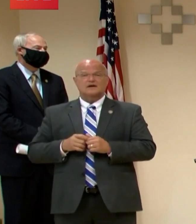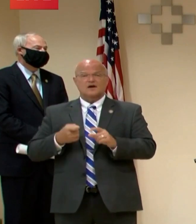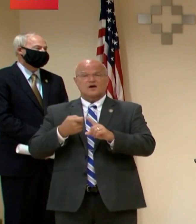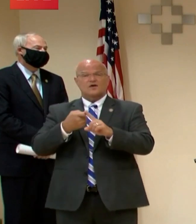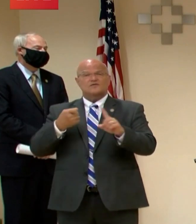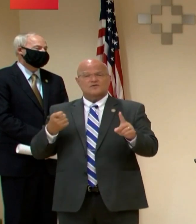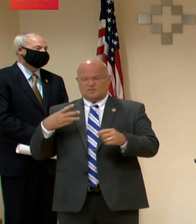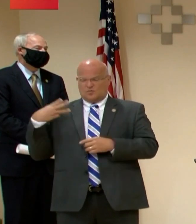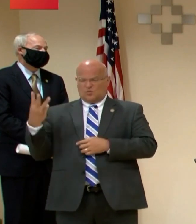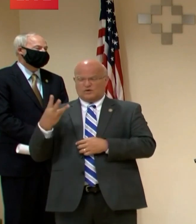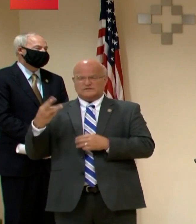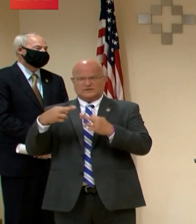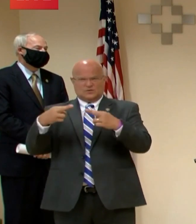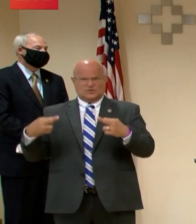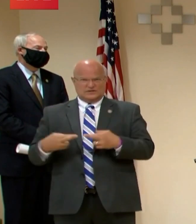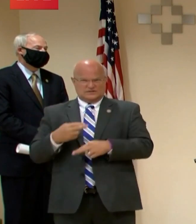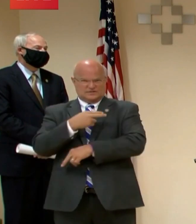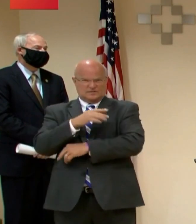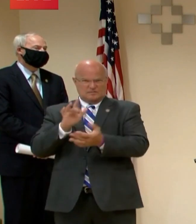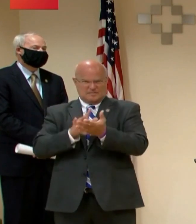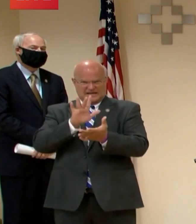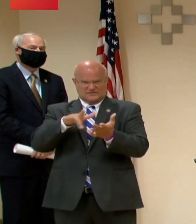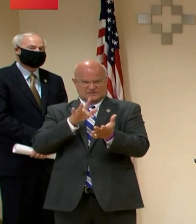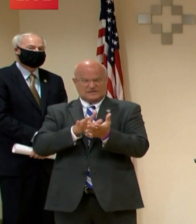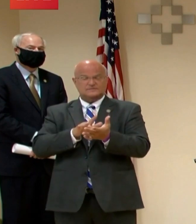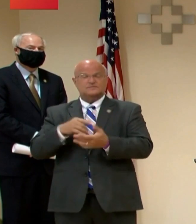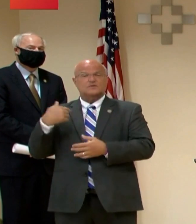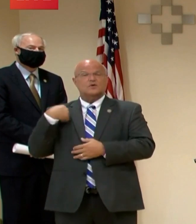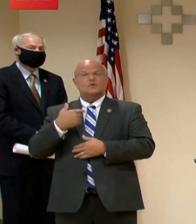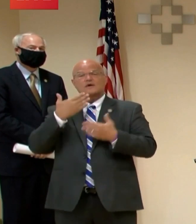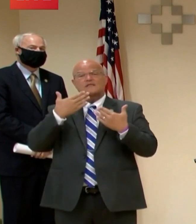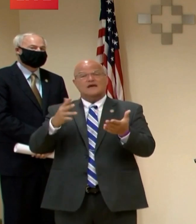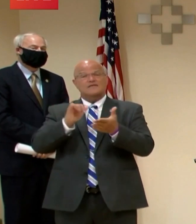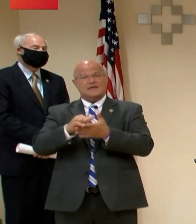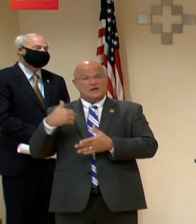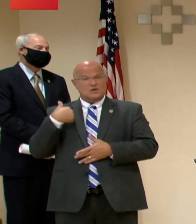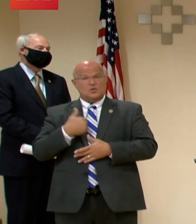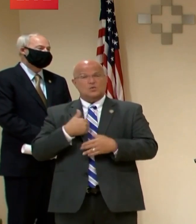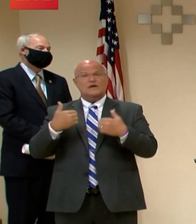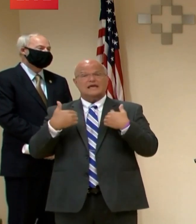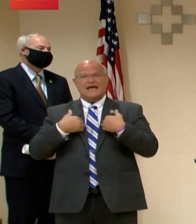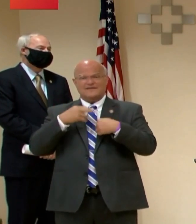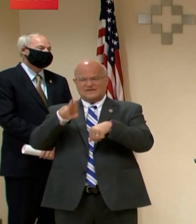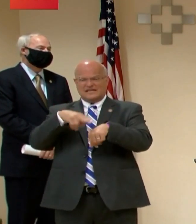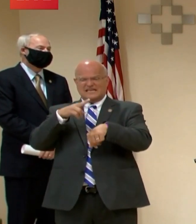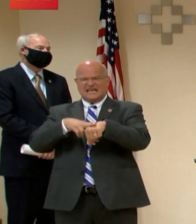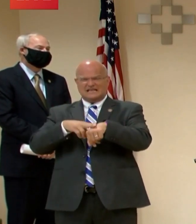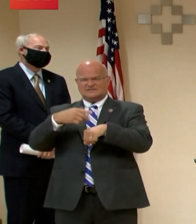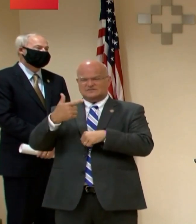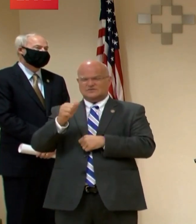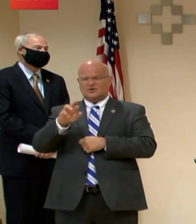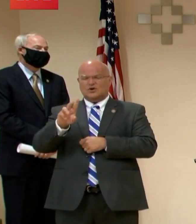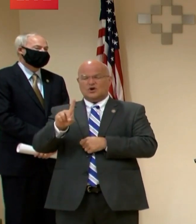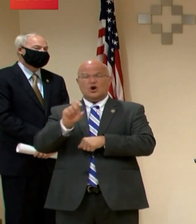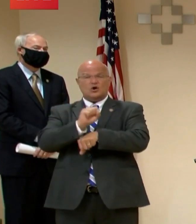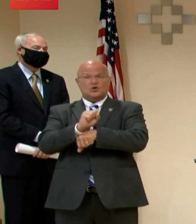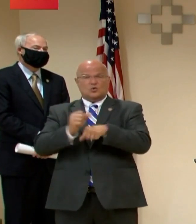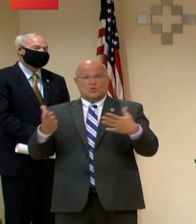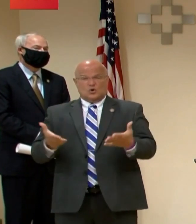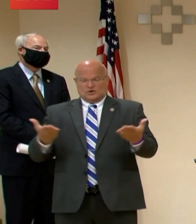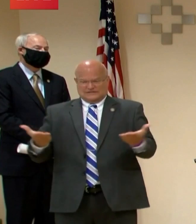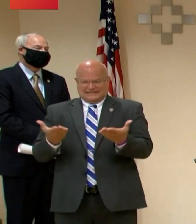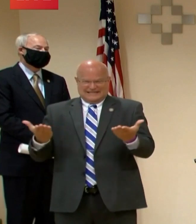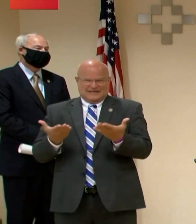On behalf of Washington Regional, we are thankful that we have National Guard workers here on